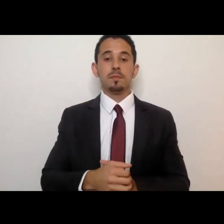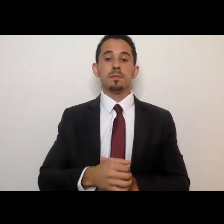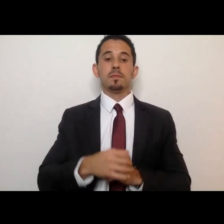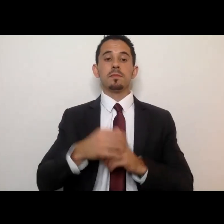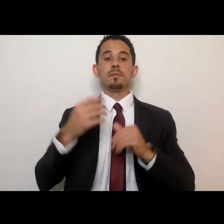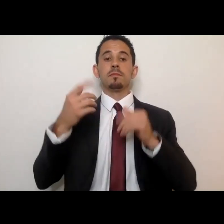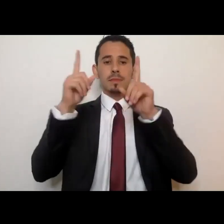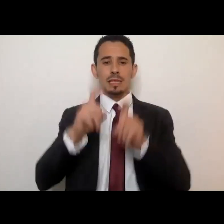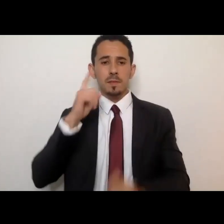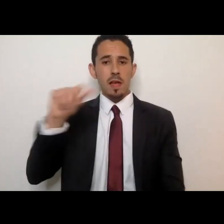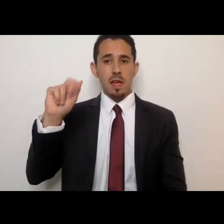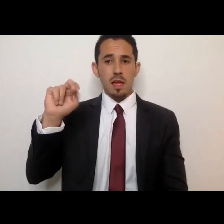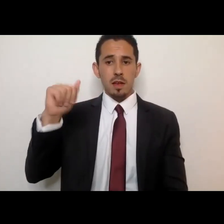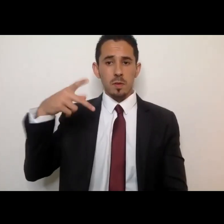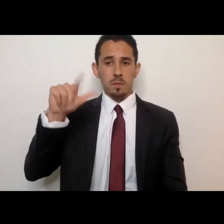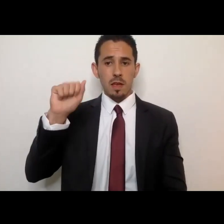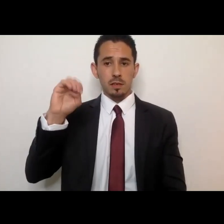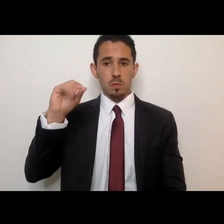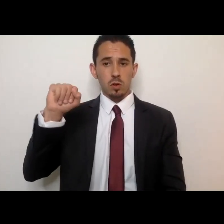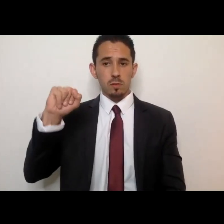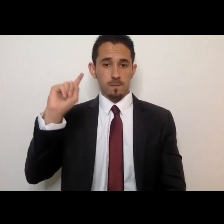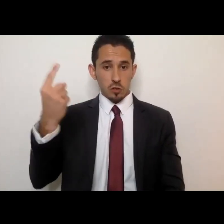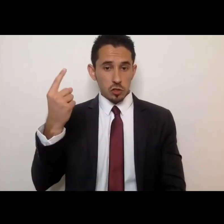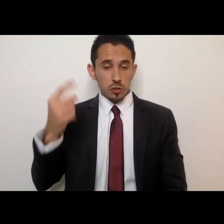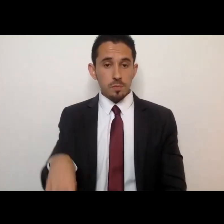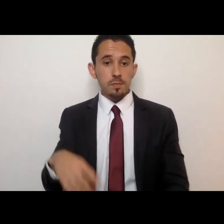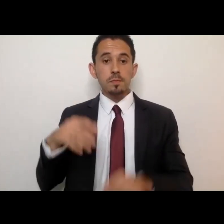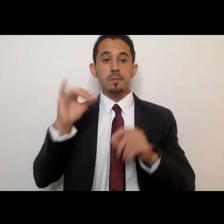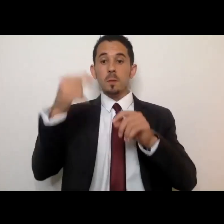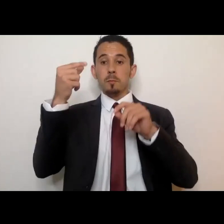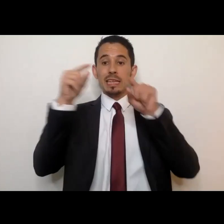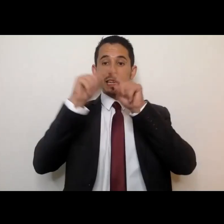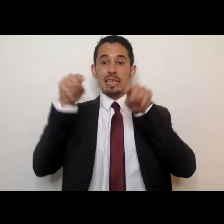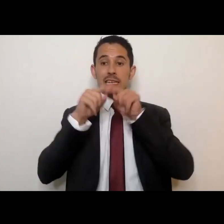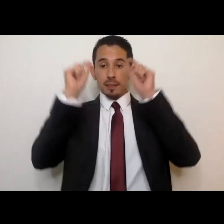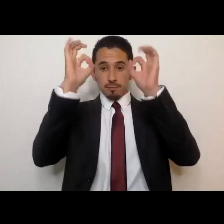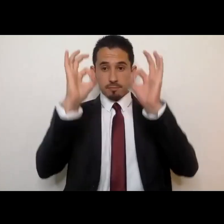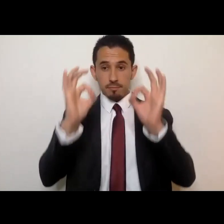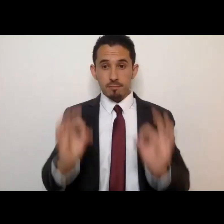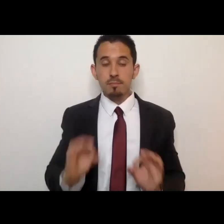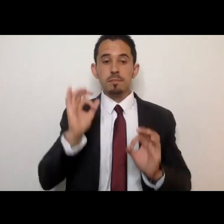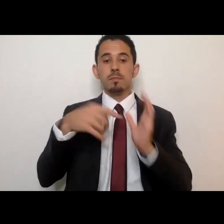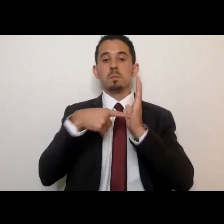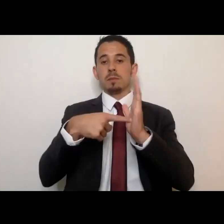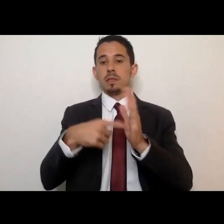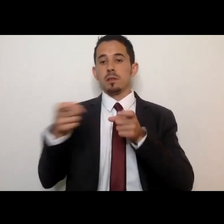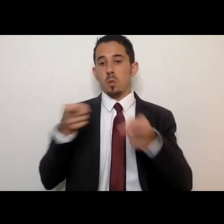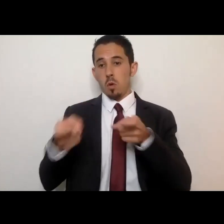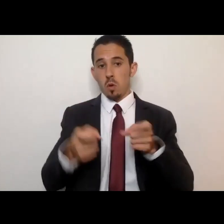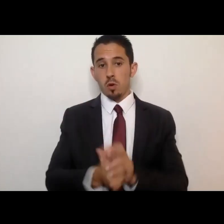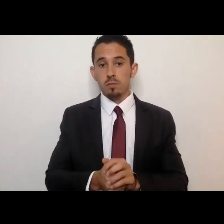Now on to GCFP. I used this to test for anaplasmosis first. And the green squares